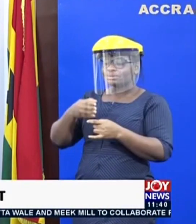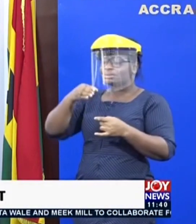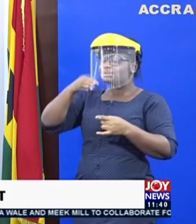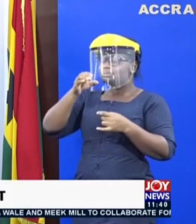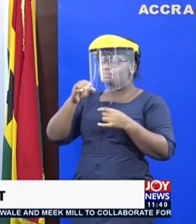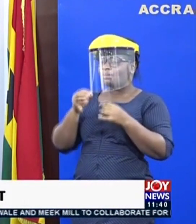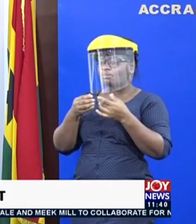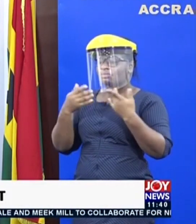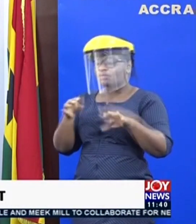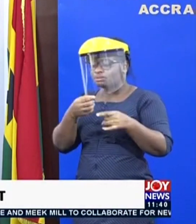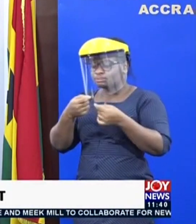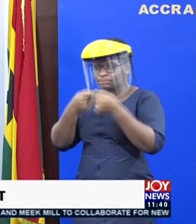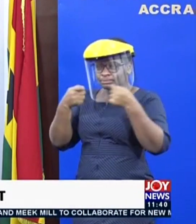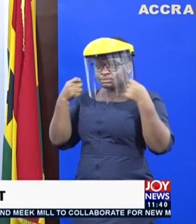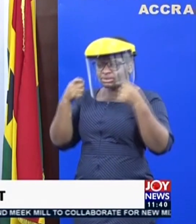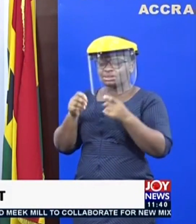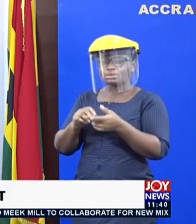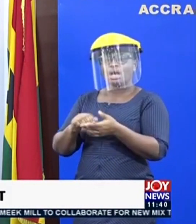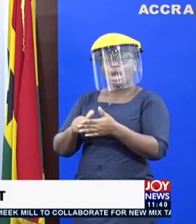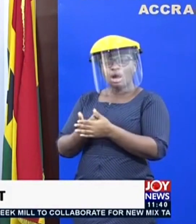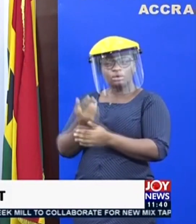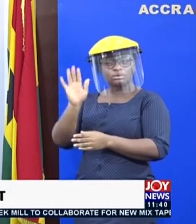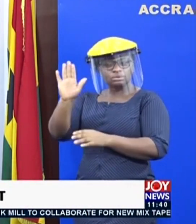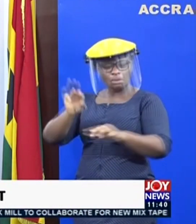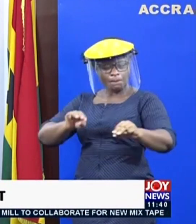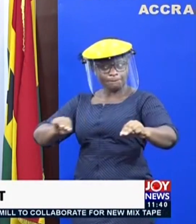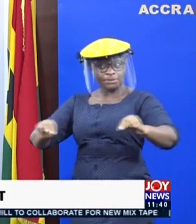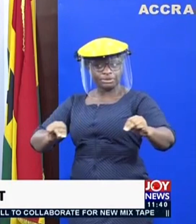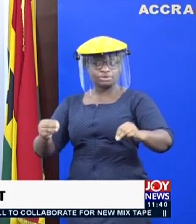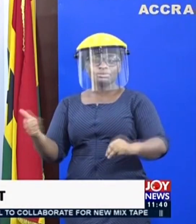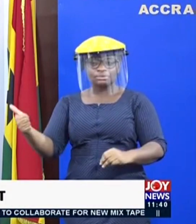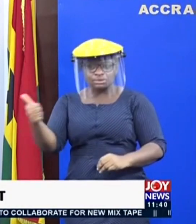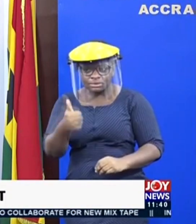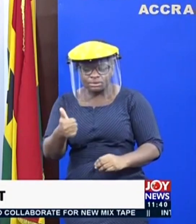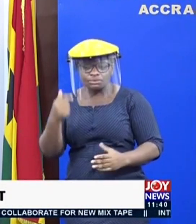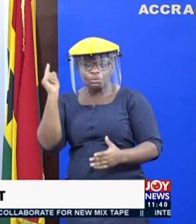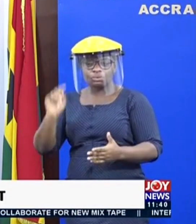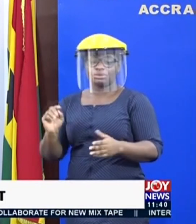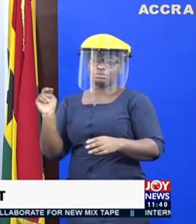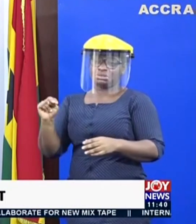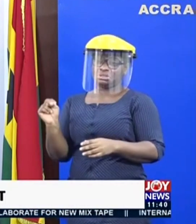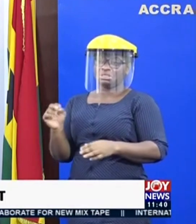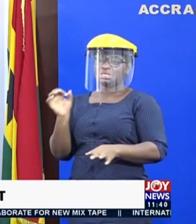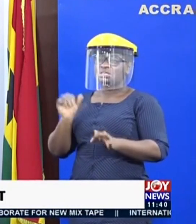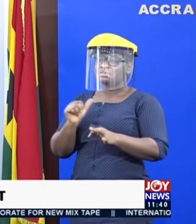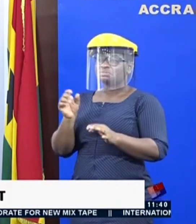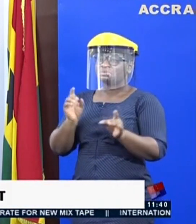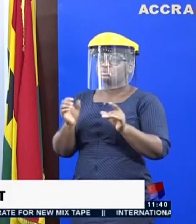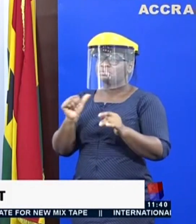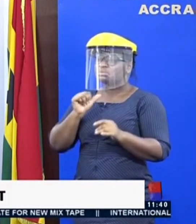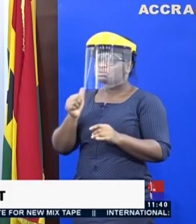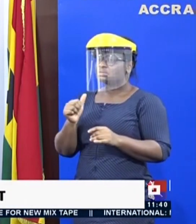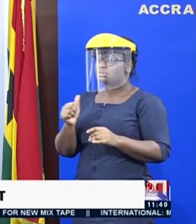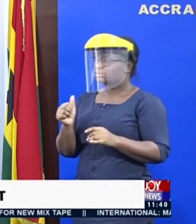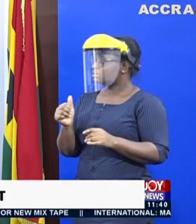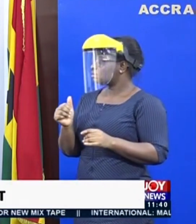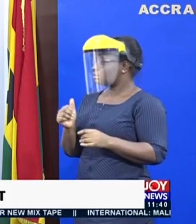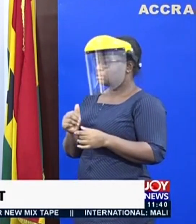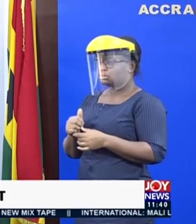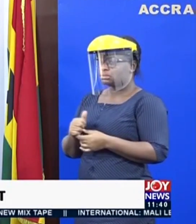time. So it's adherence to the protocol is what we need. Otherwise, we cannot be locked inside forever. Thank you very